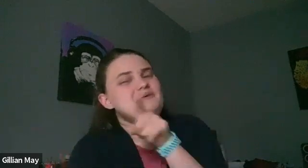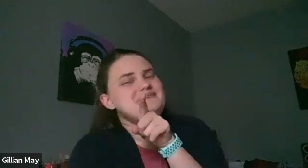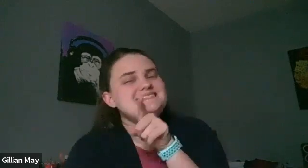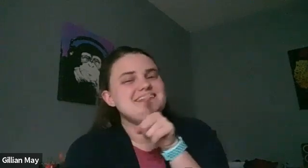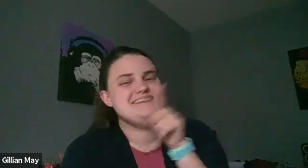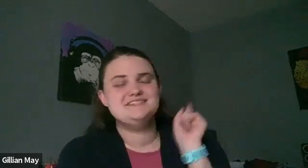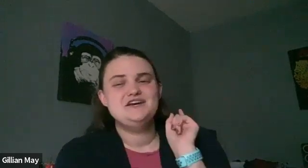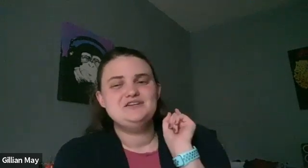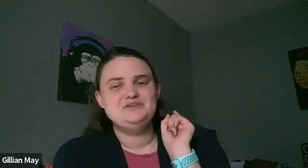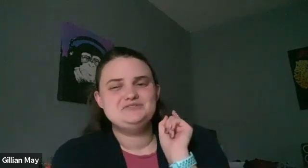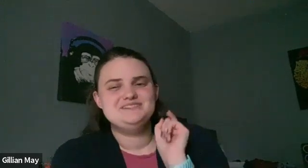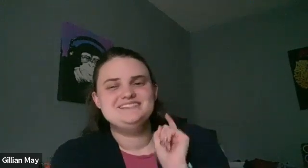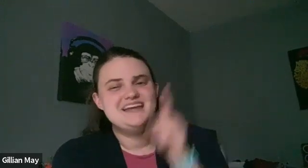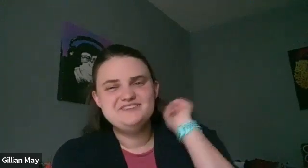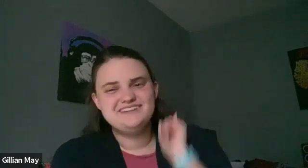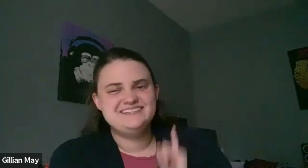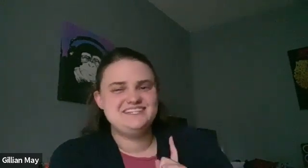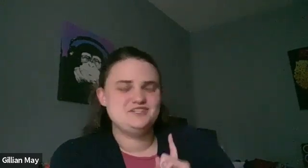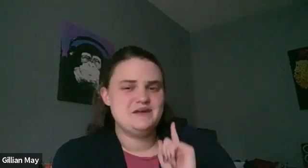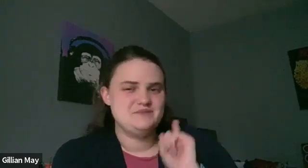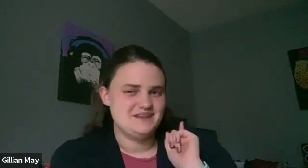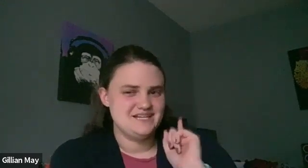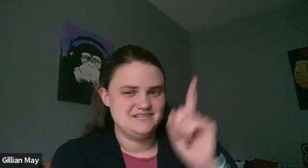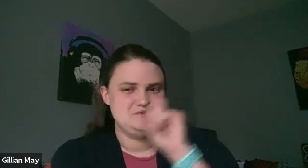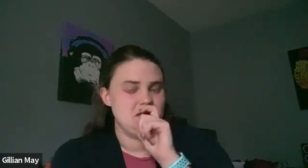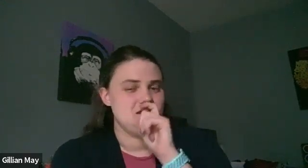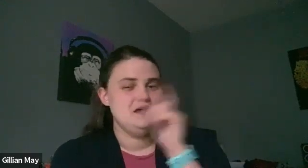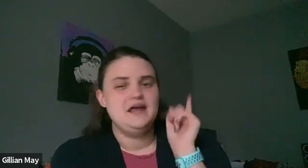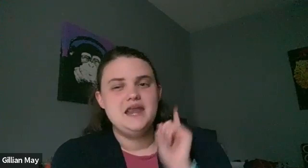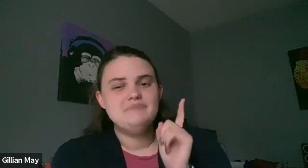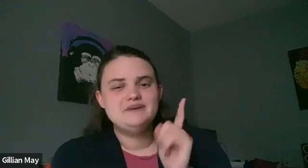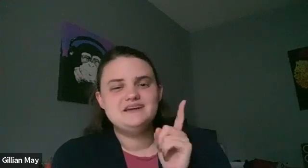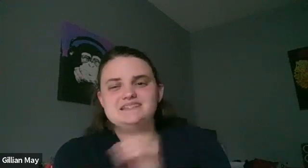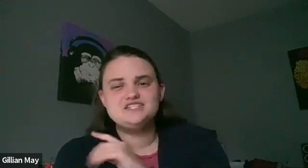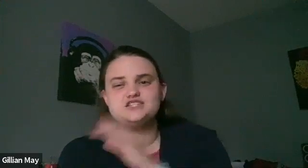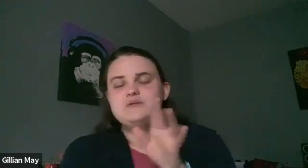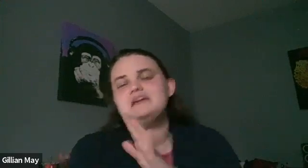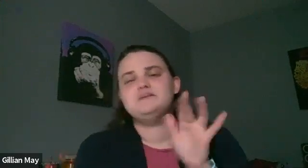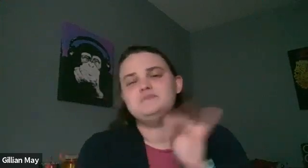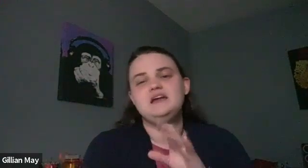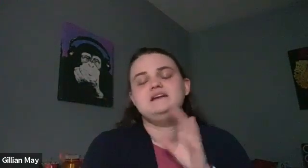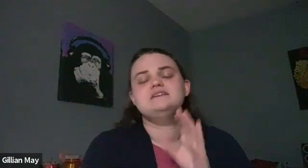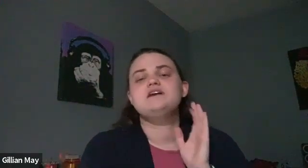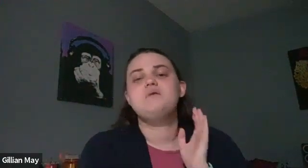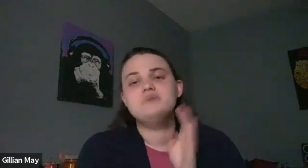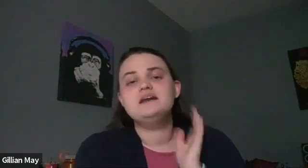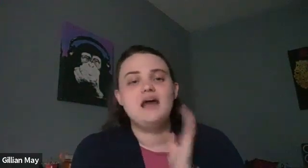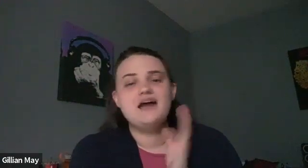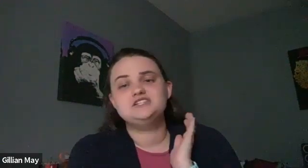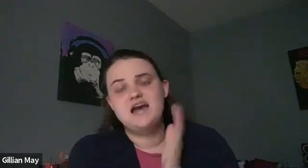always say this, you should definitely teach your baby signs if you can. Not because it's just so they can communicate in ASL, but it actually has